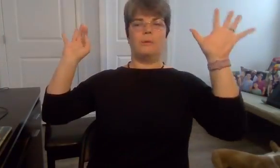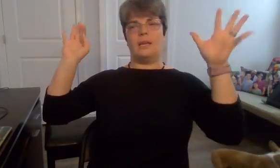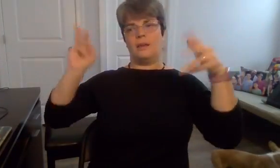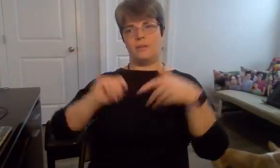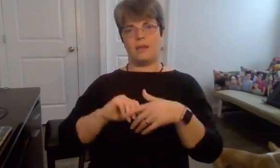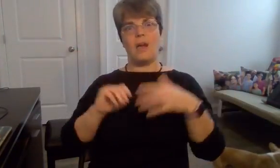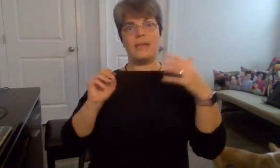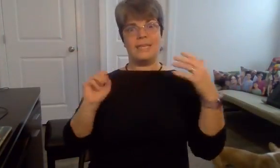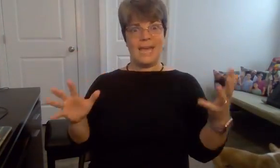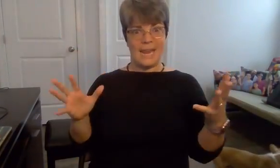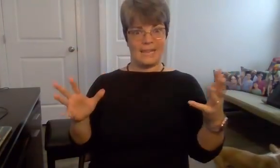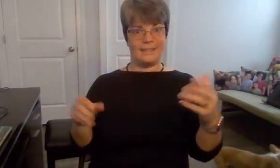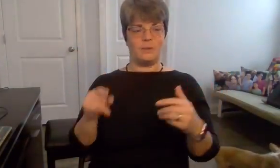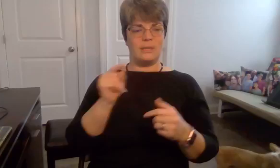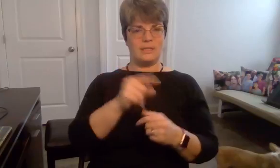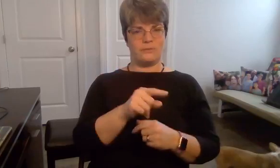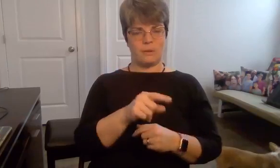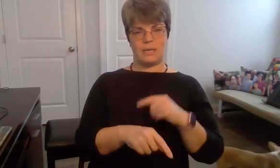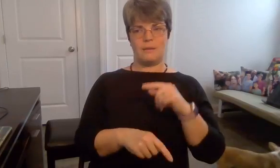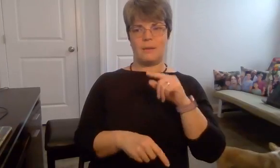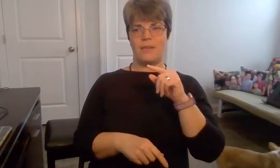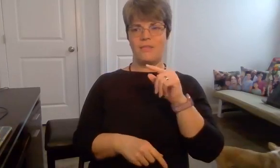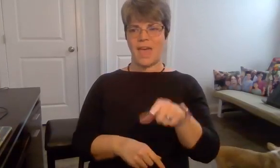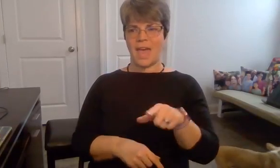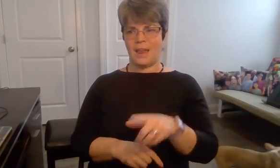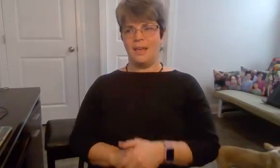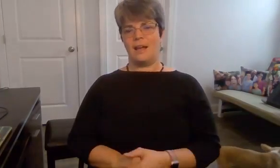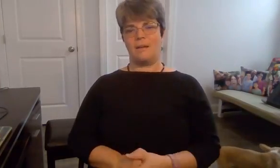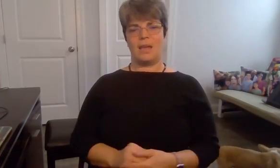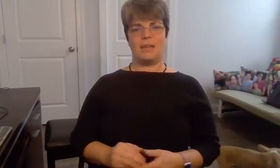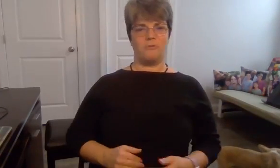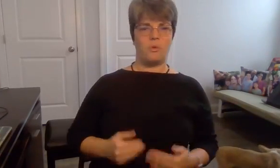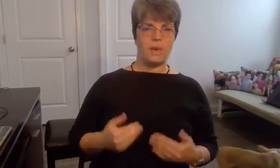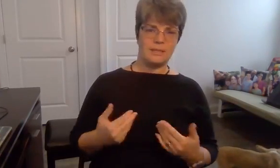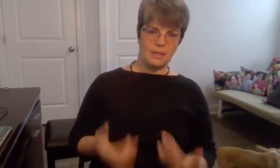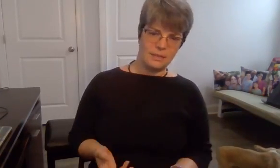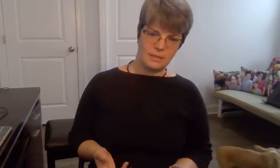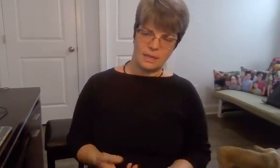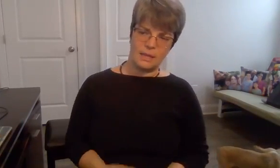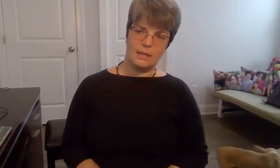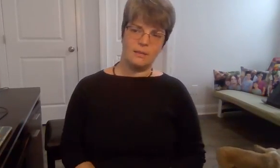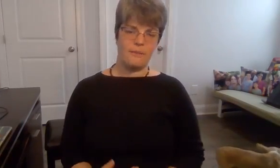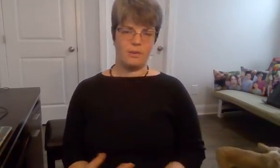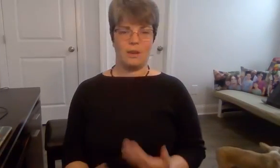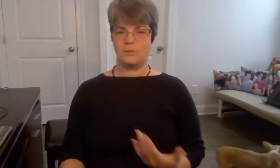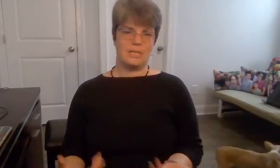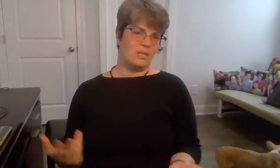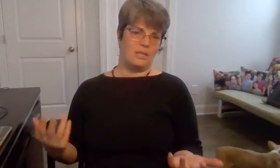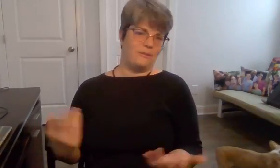eureka. They're like, I get it. So this is represented by that. I can request things. I can have a conversation even.